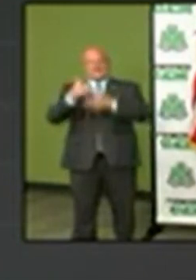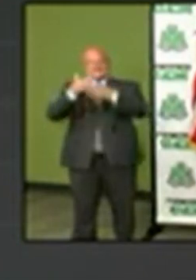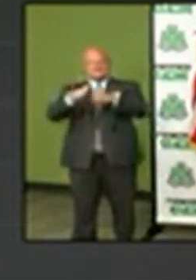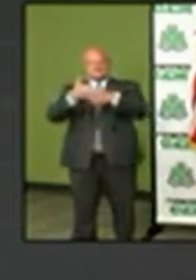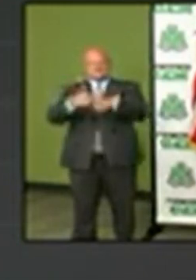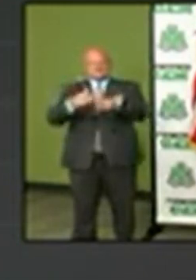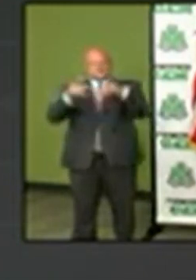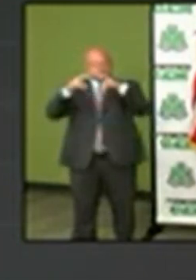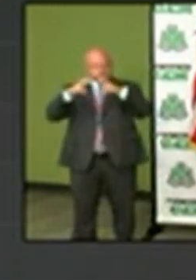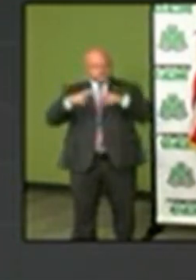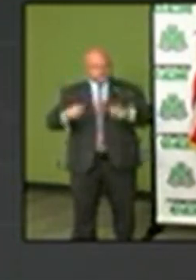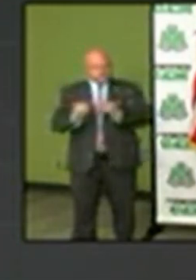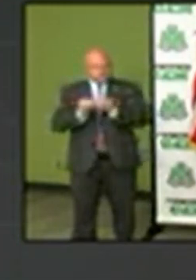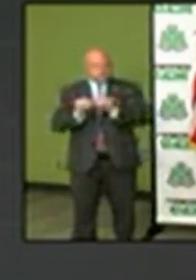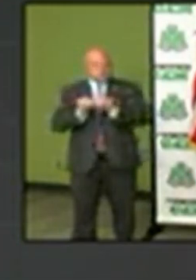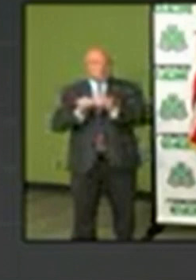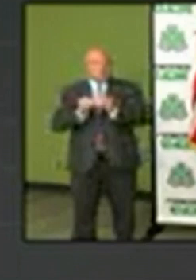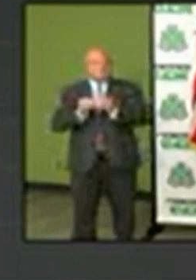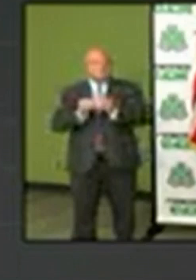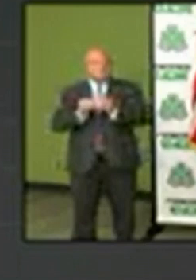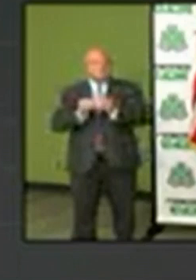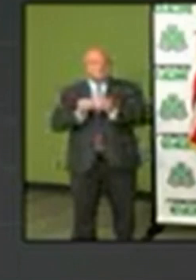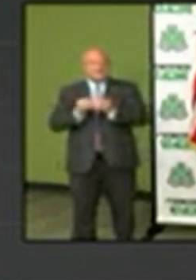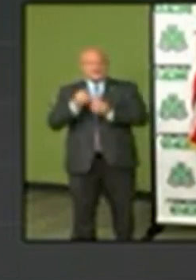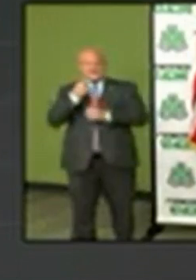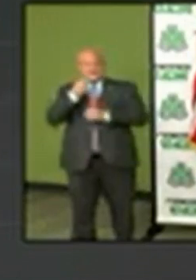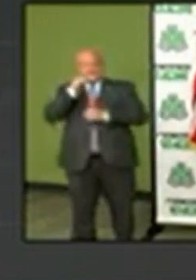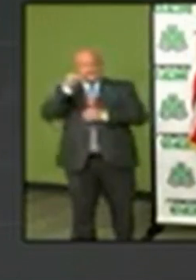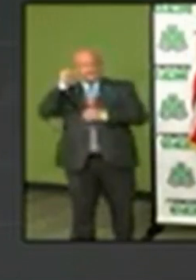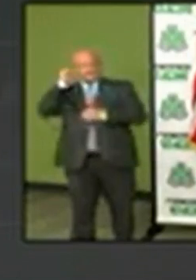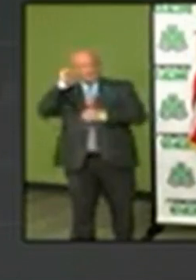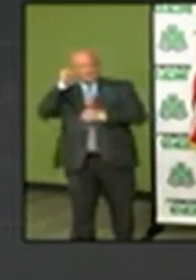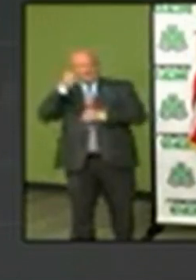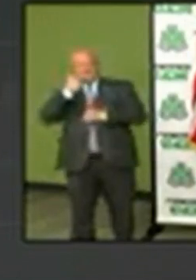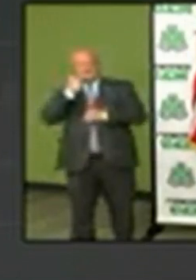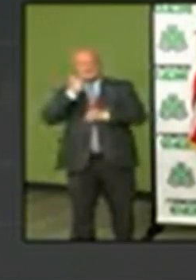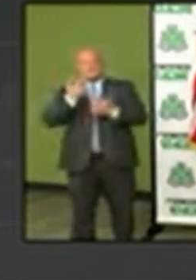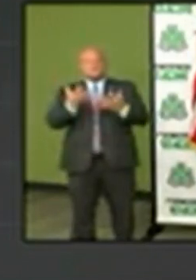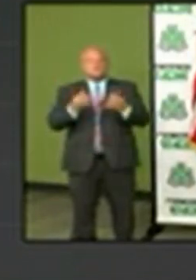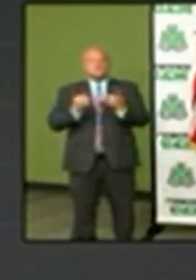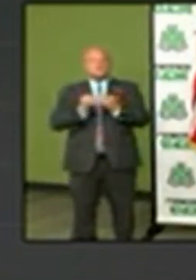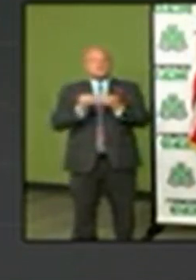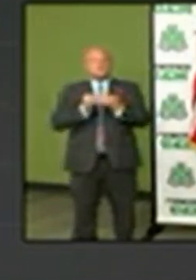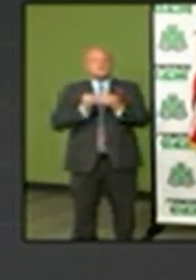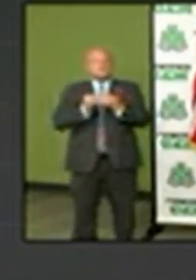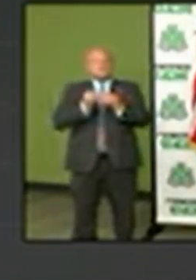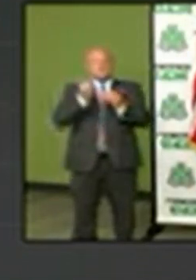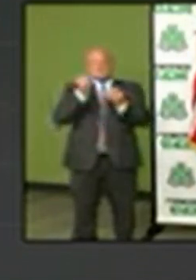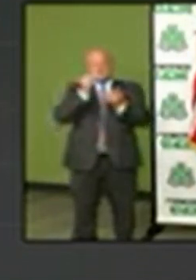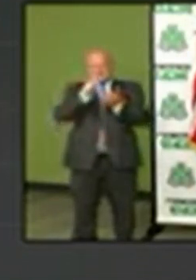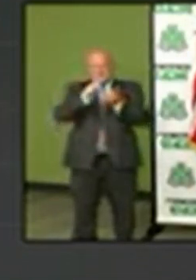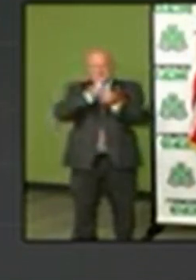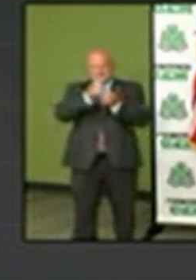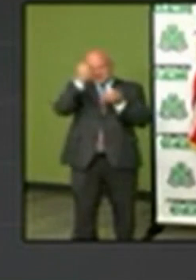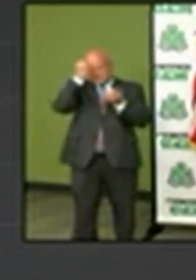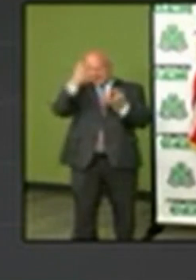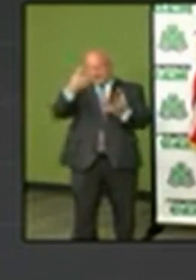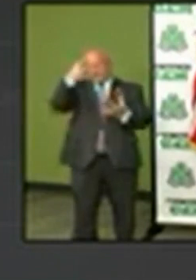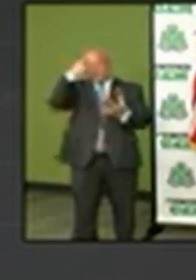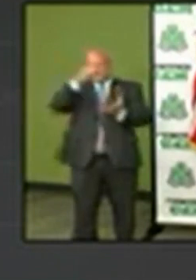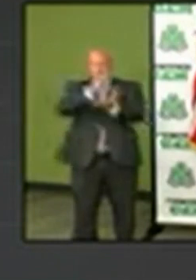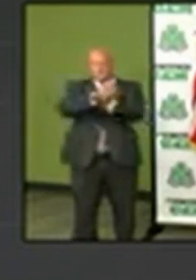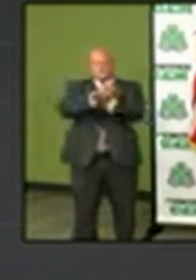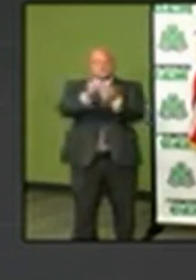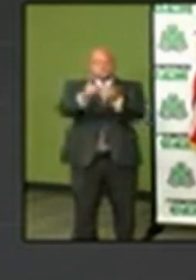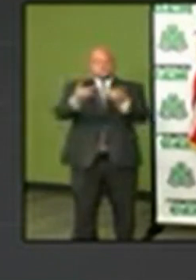more. And as we indicated yesterday, we hope to start having specific information for school districts